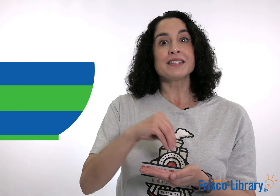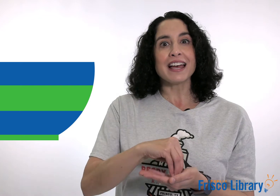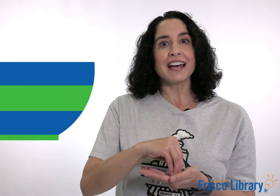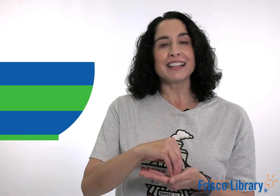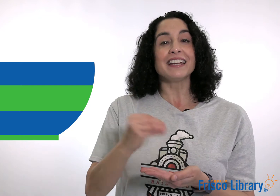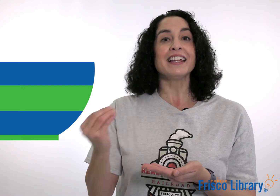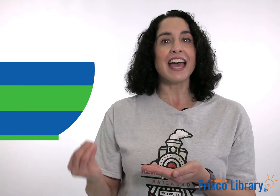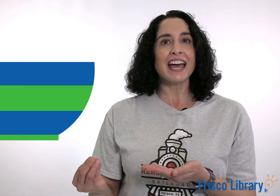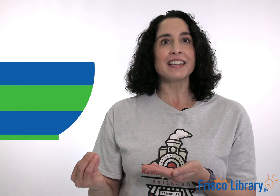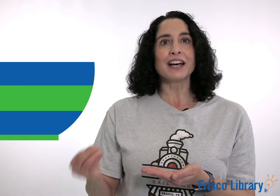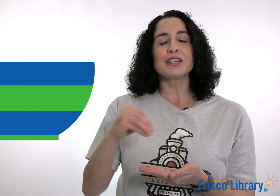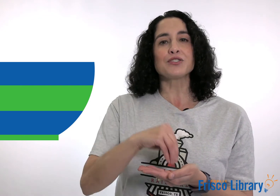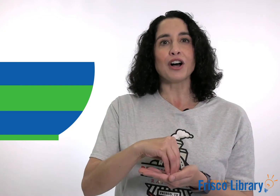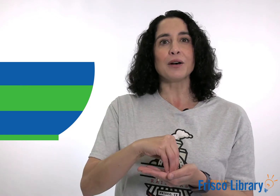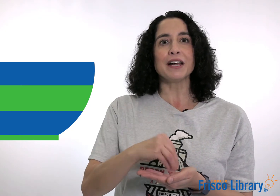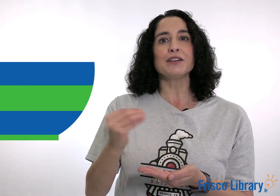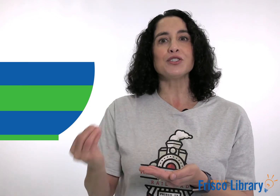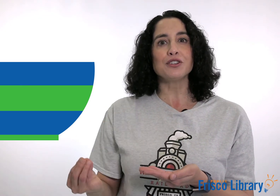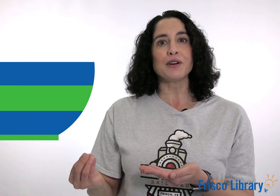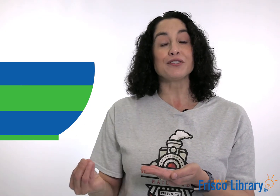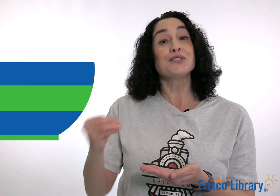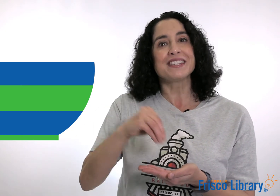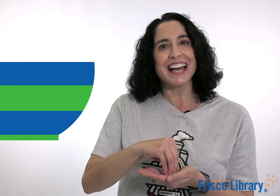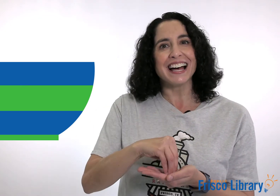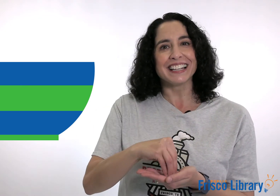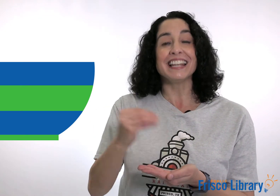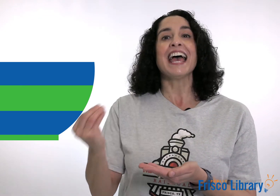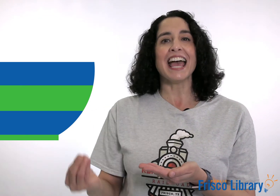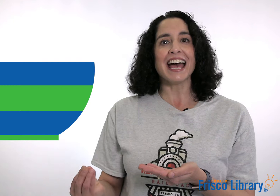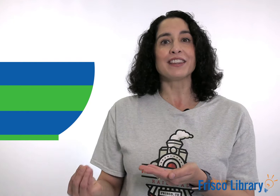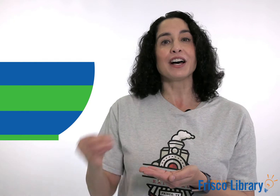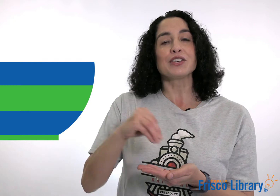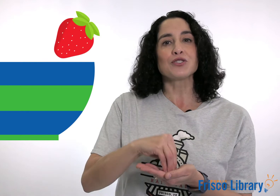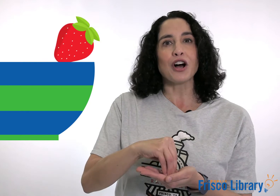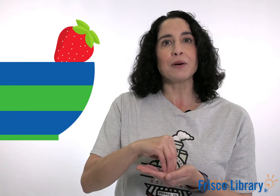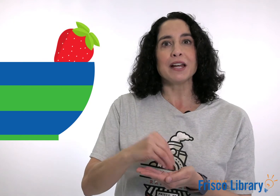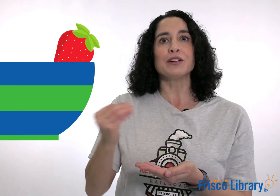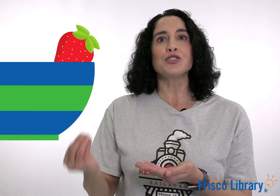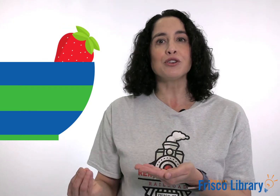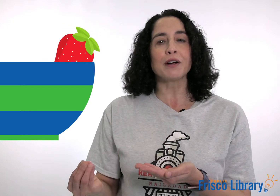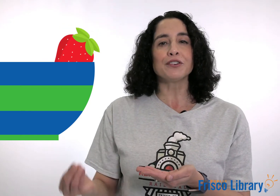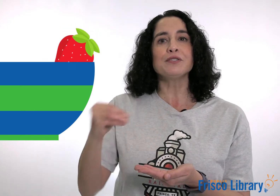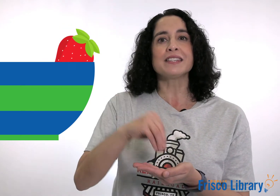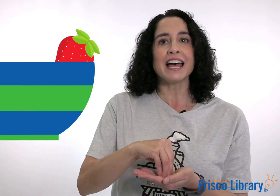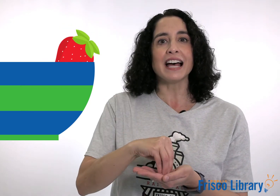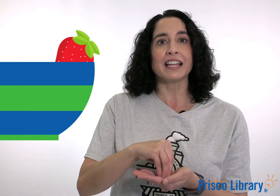salad add the strawberries to our fruit salad add the strawberries to our fruit salad